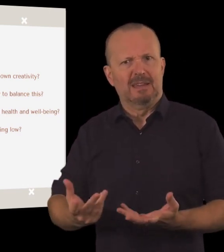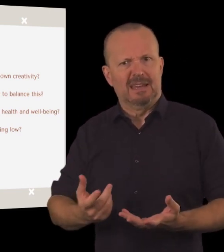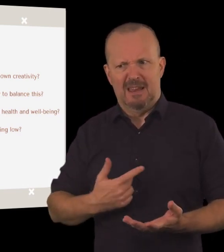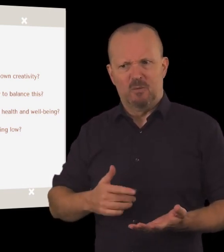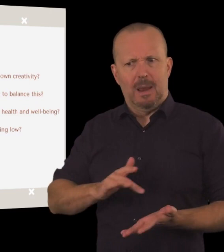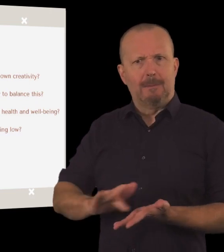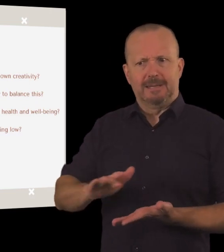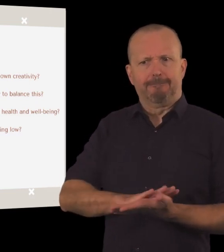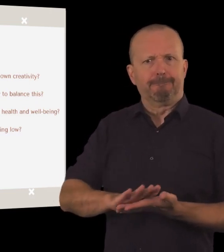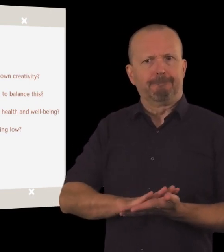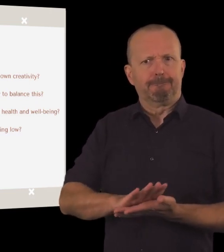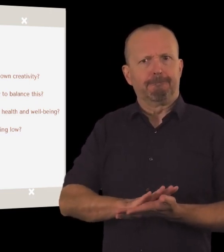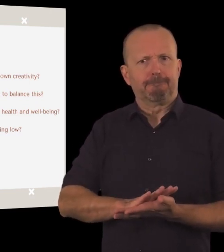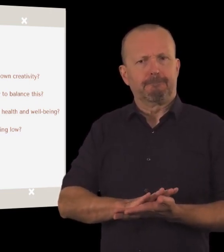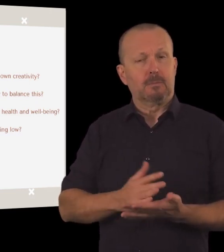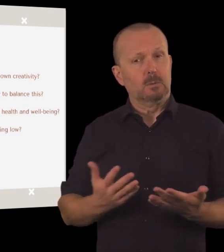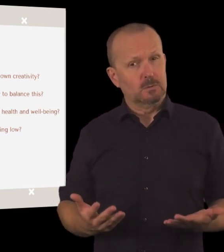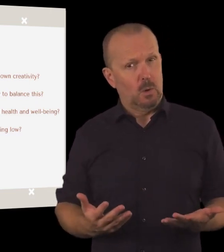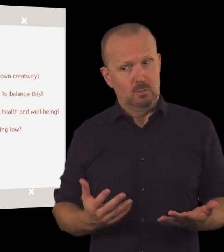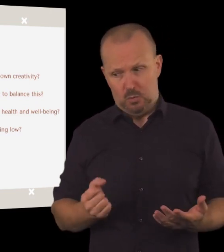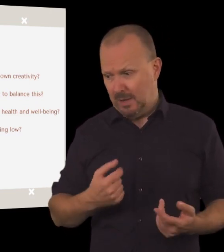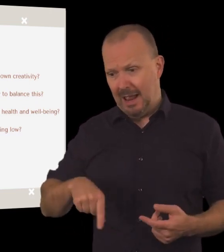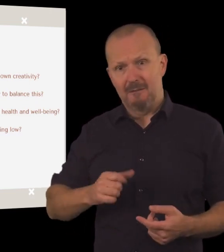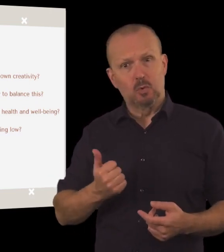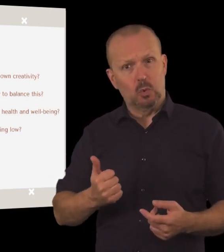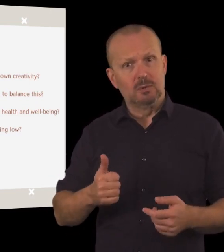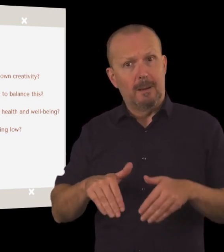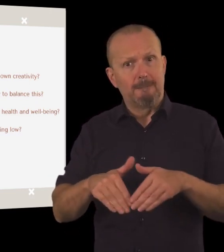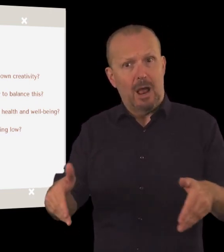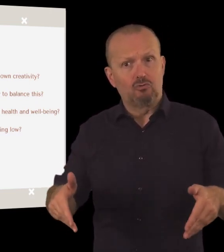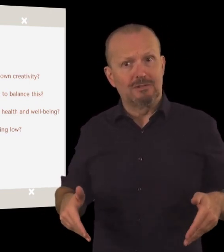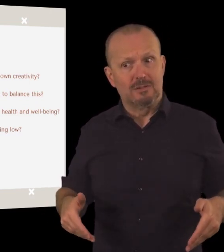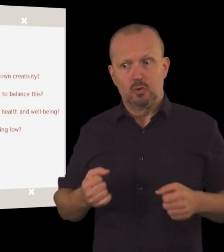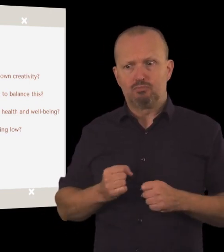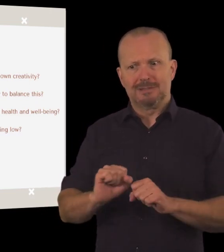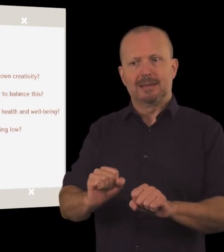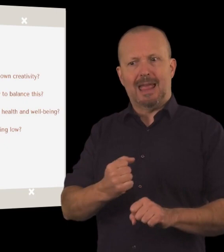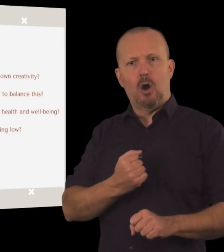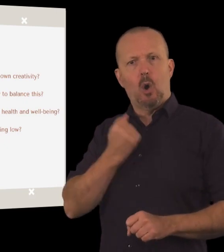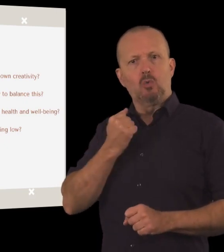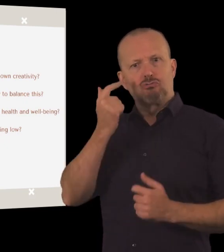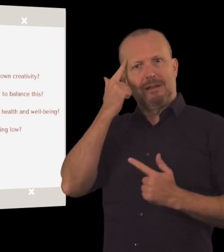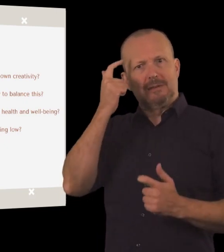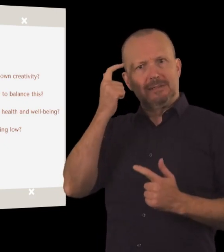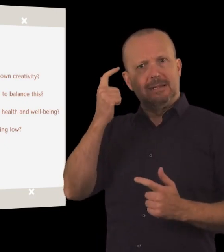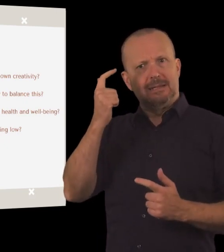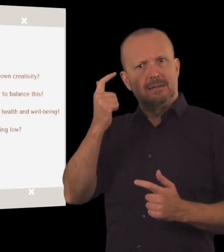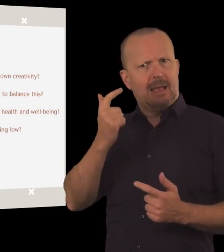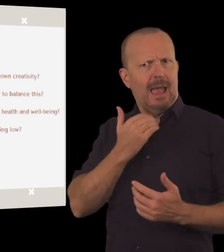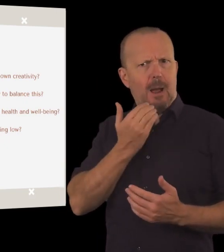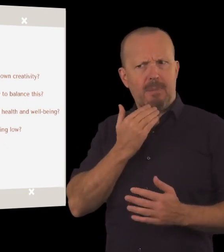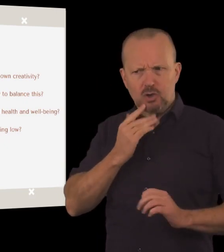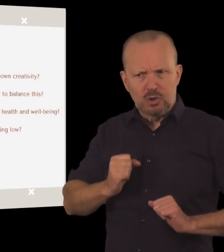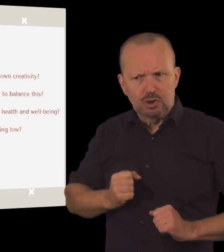we're taking care of our own mental health and well-being? And what do other organisations do when their team is feeling